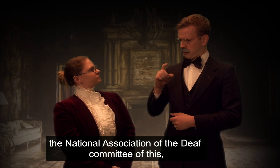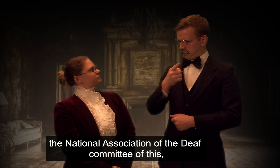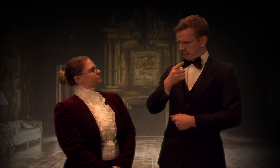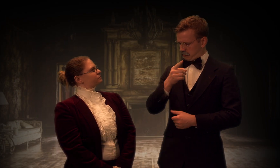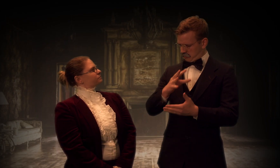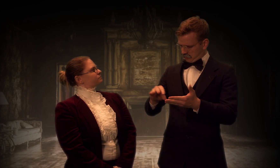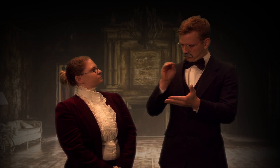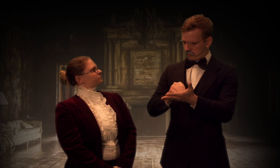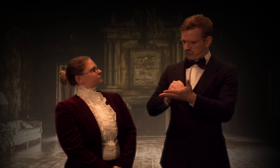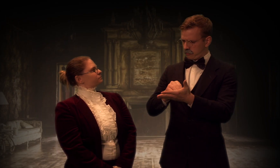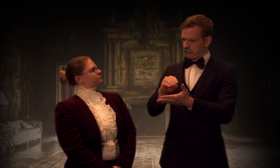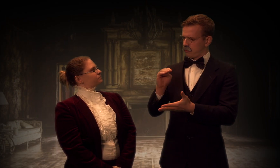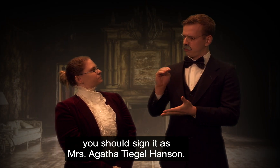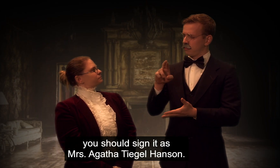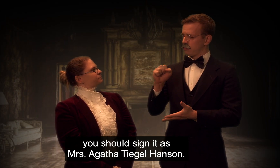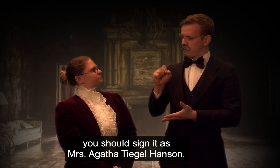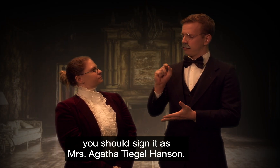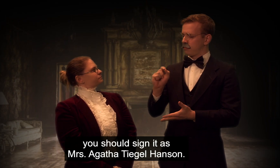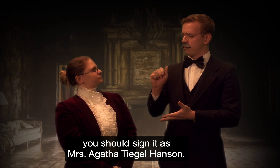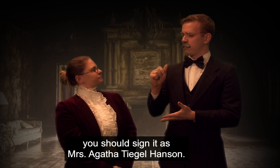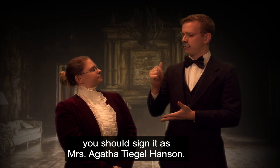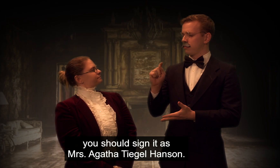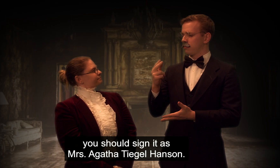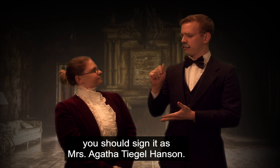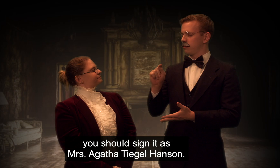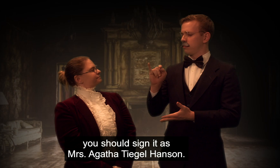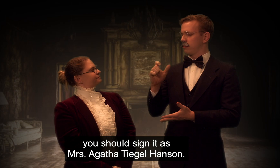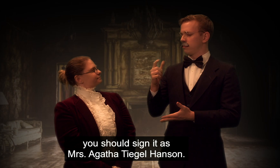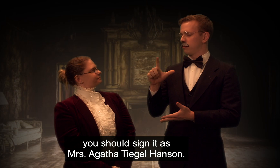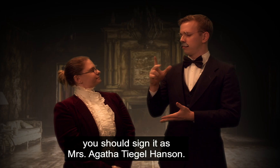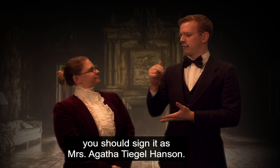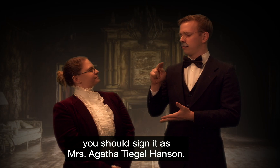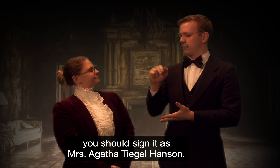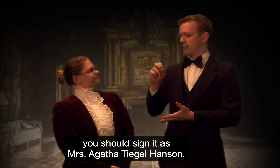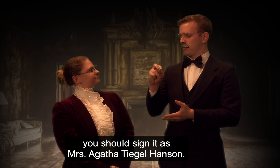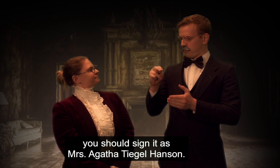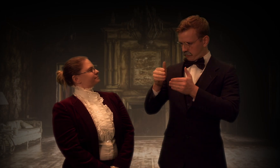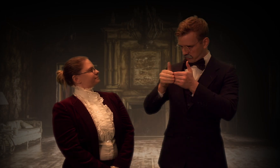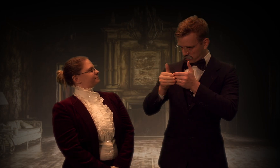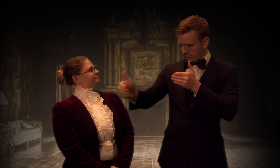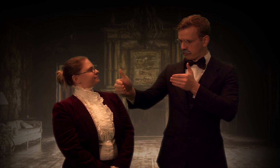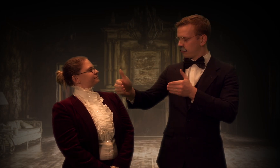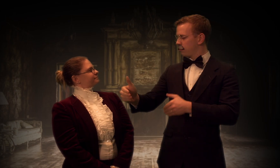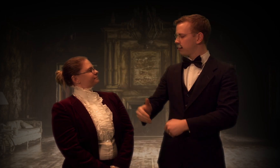this, you should sign it as Mrs. Agatha Tiegel Hanson.